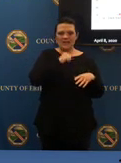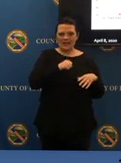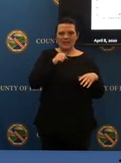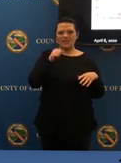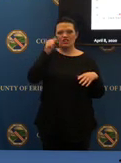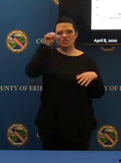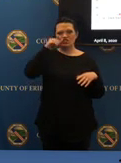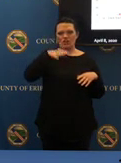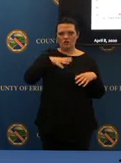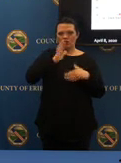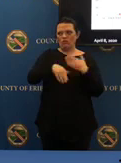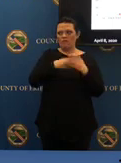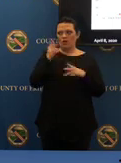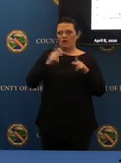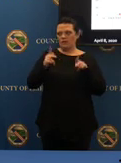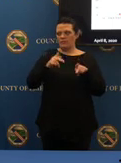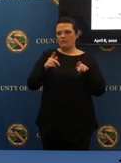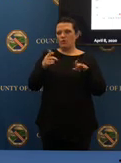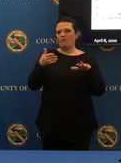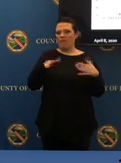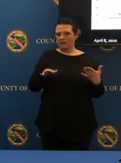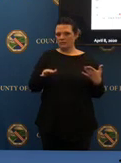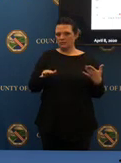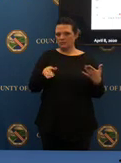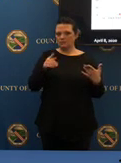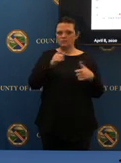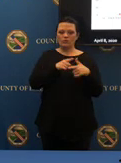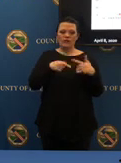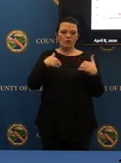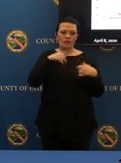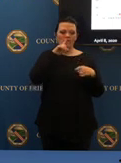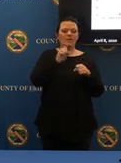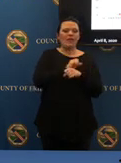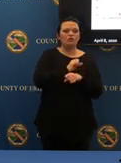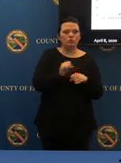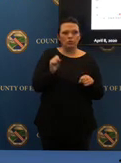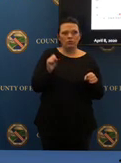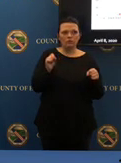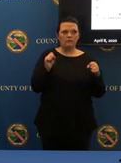all the individuals who passed, so you'll have an actual